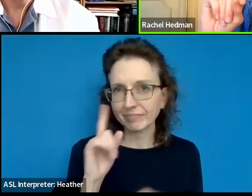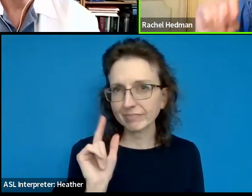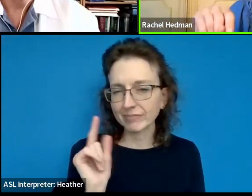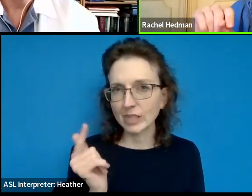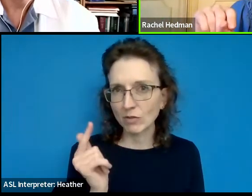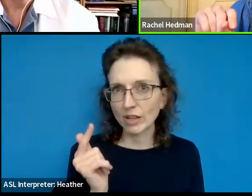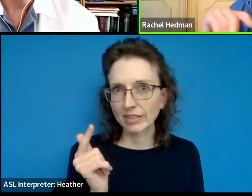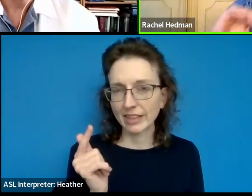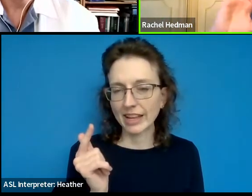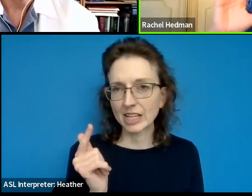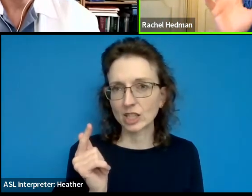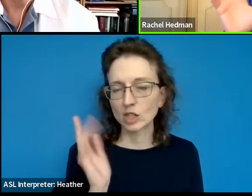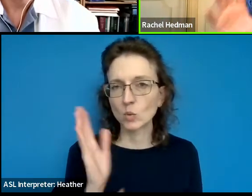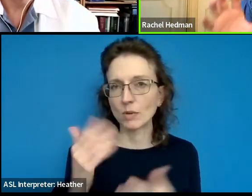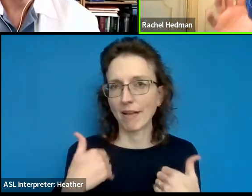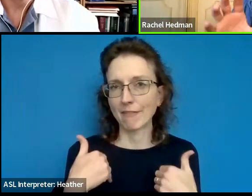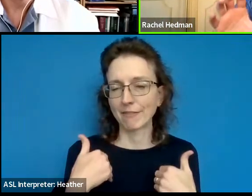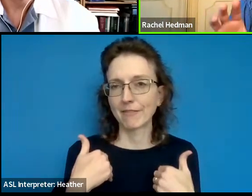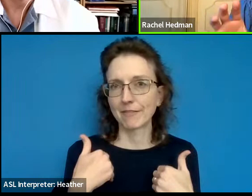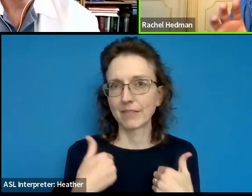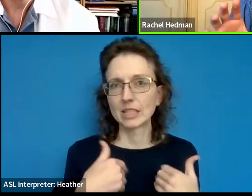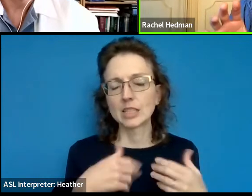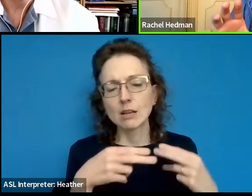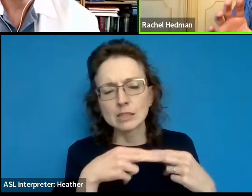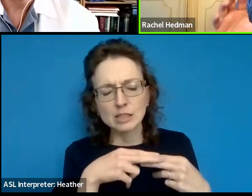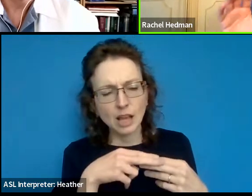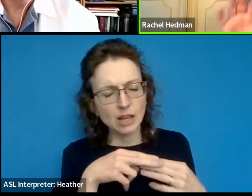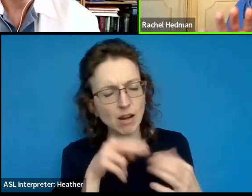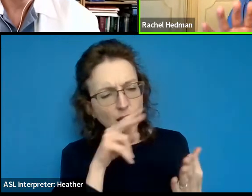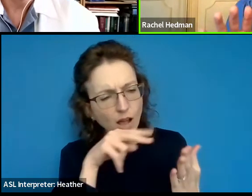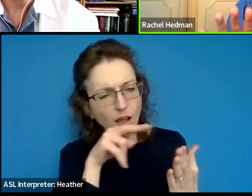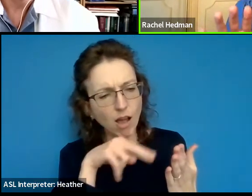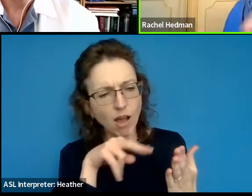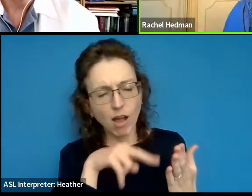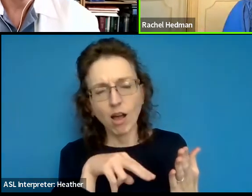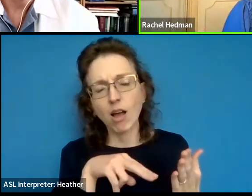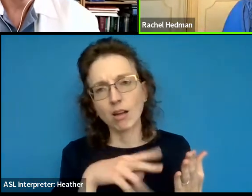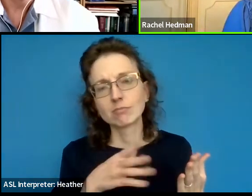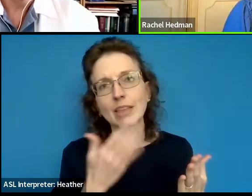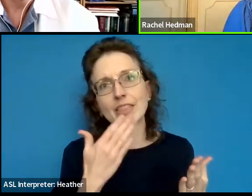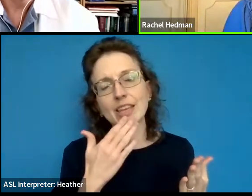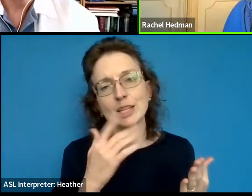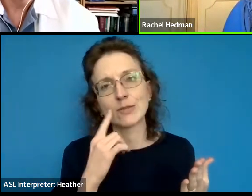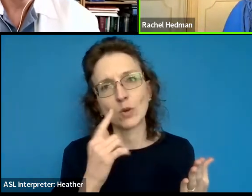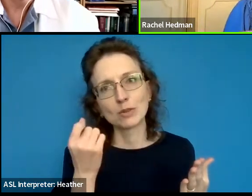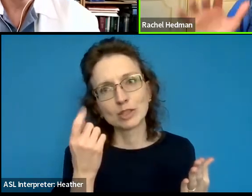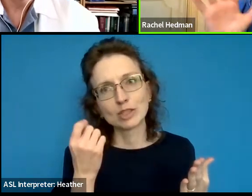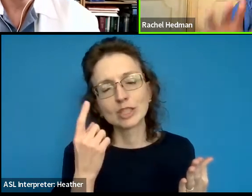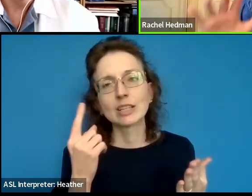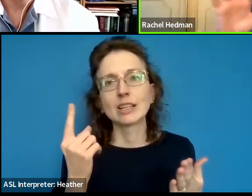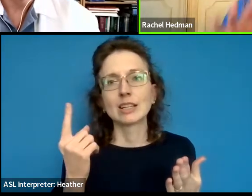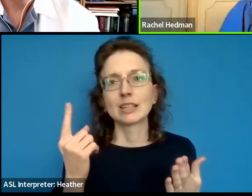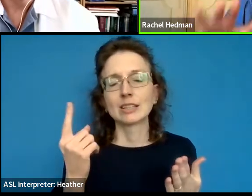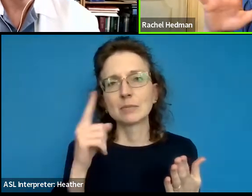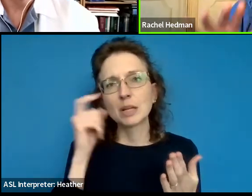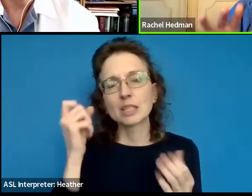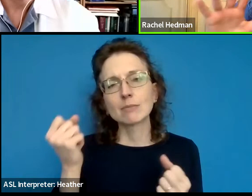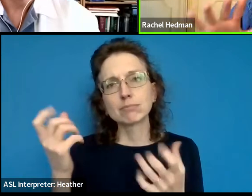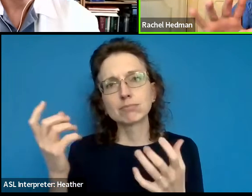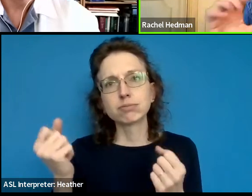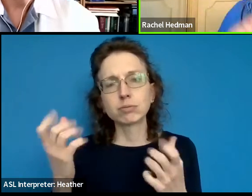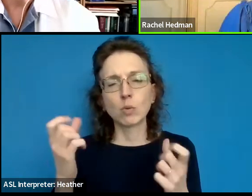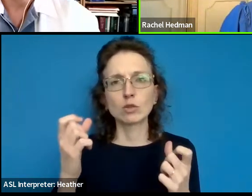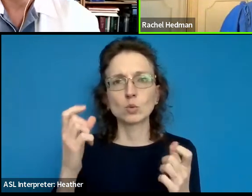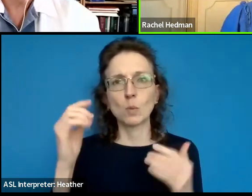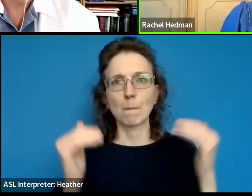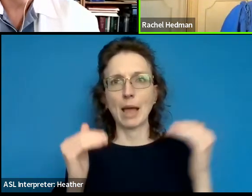the slides. So if you wanted to study them a little bit closer, thank you for being understanding, everyone. Because of American Sign Language, we wanted to try to balance